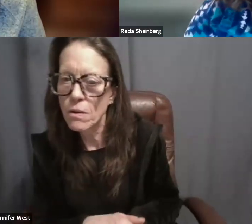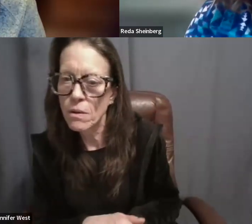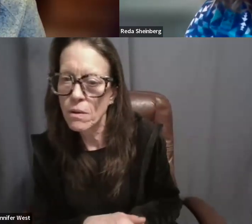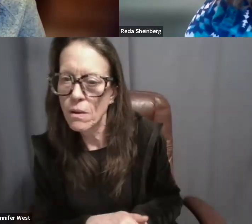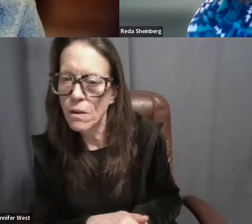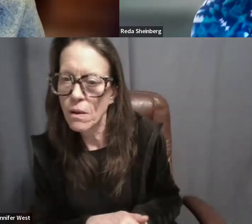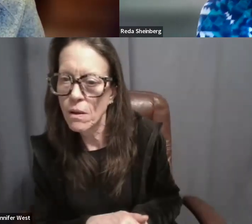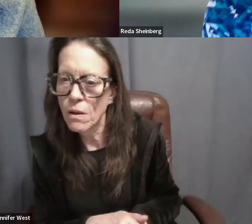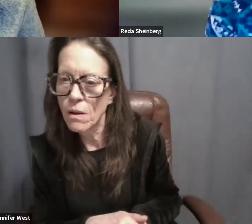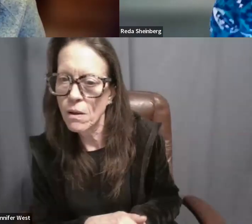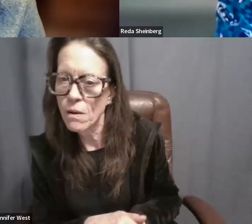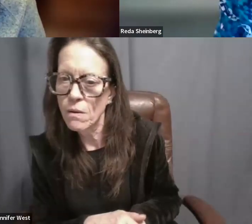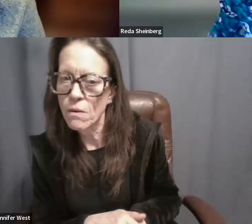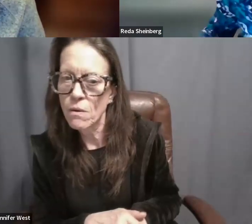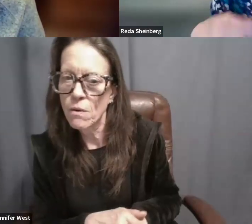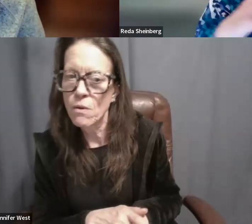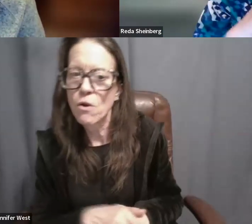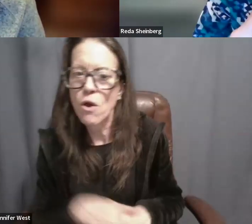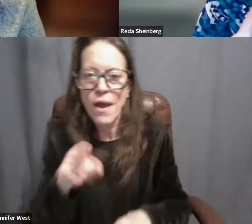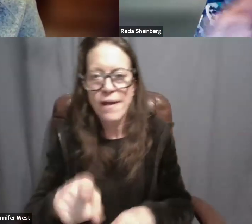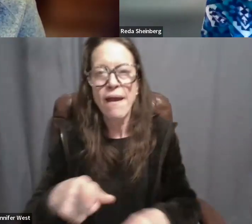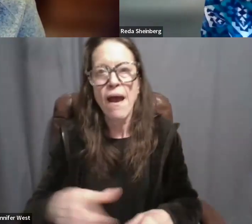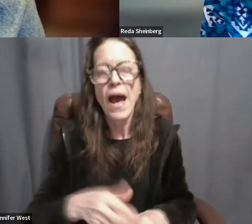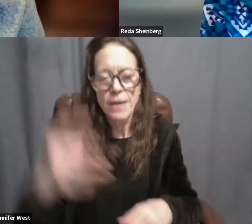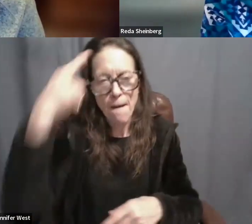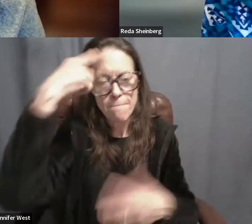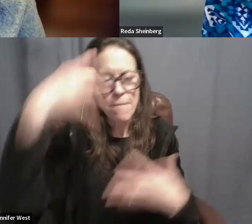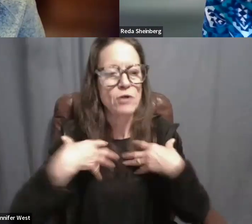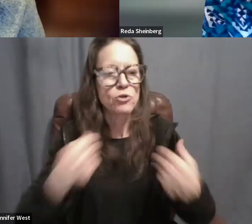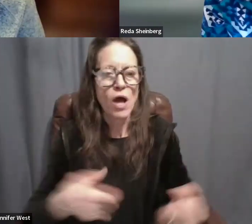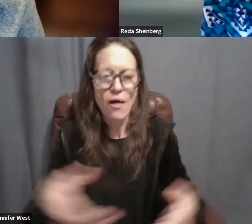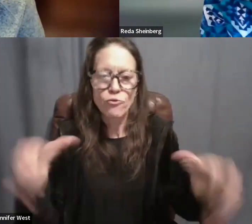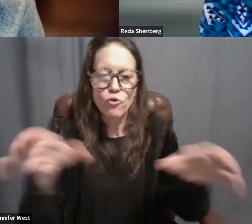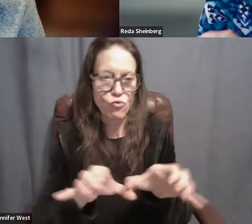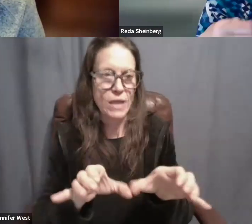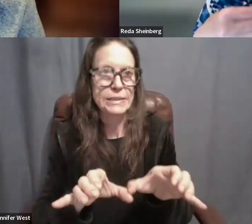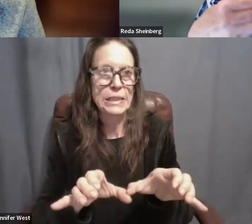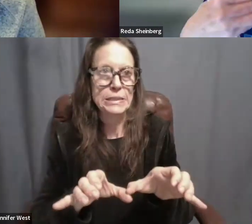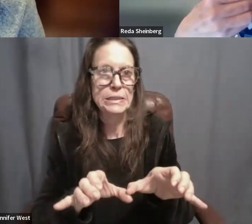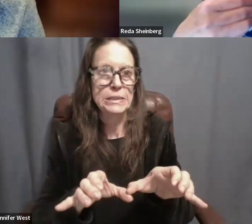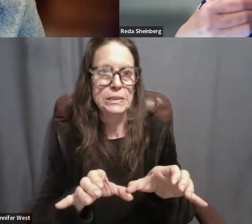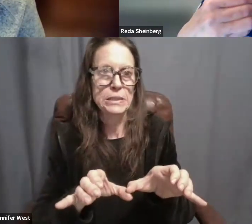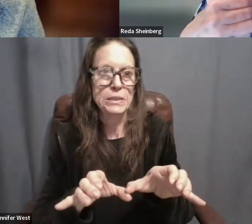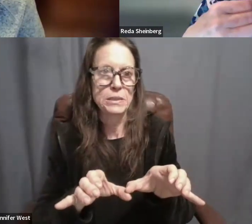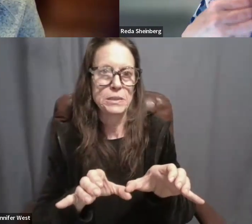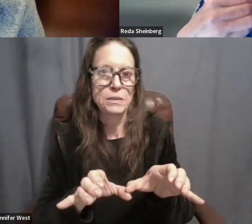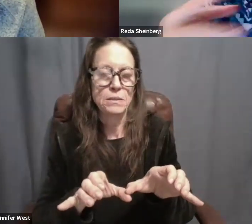had a mental health crisis, and the provider dropped him overnight. So we ended up